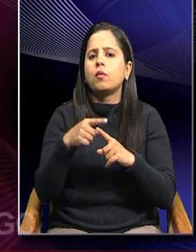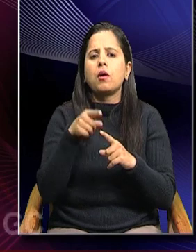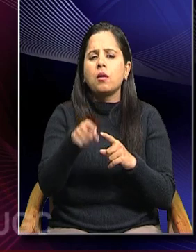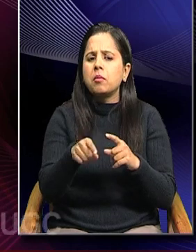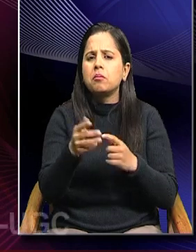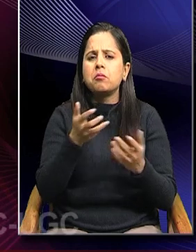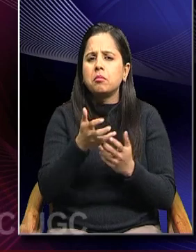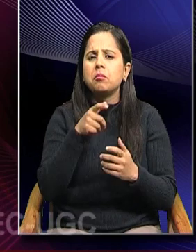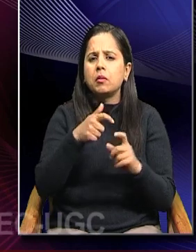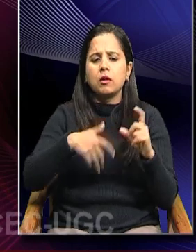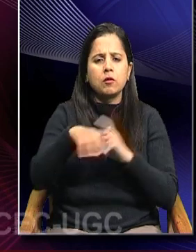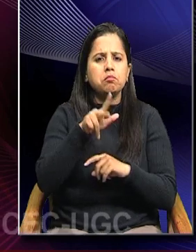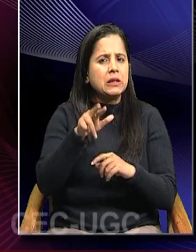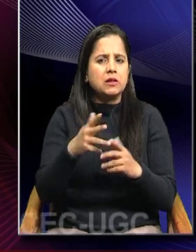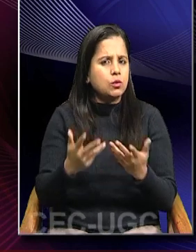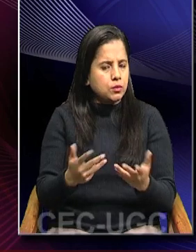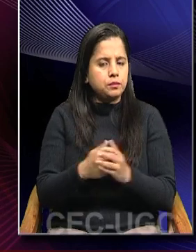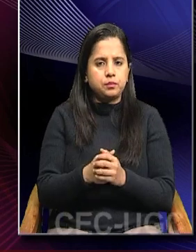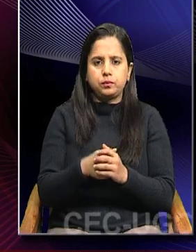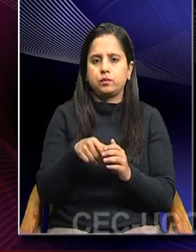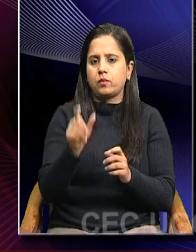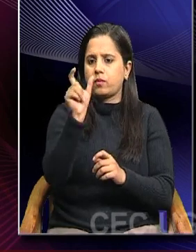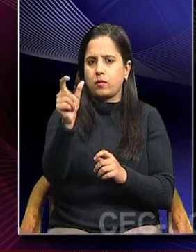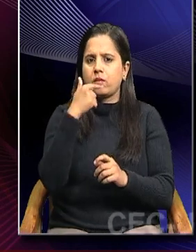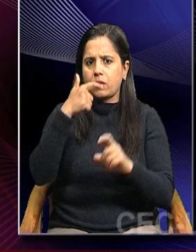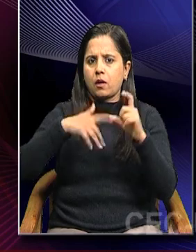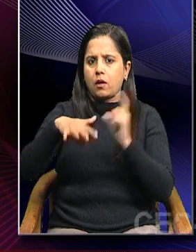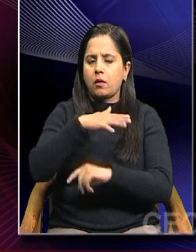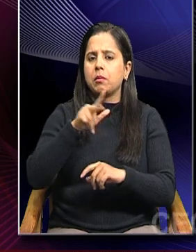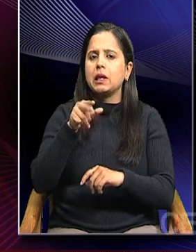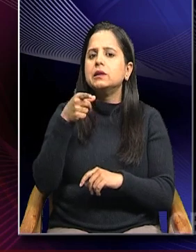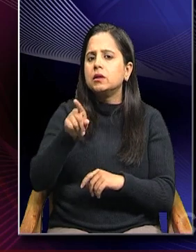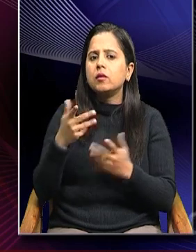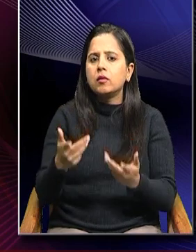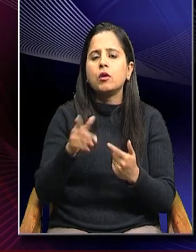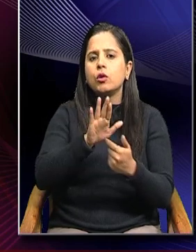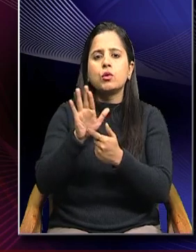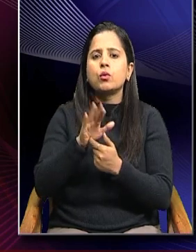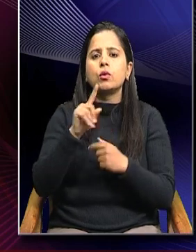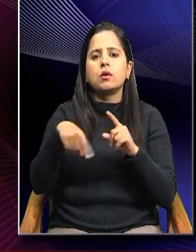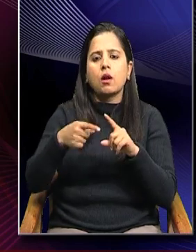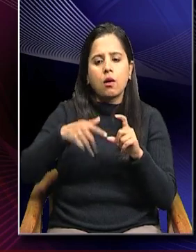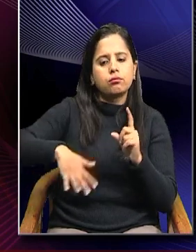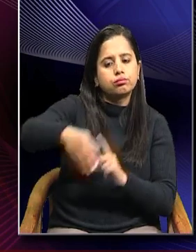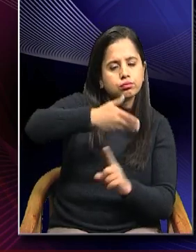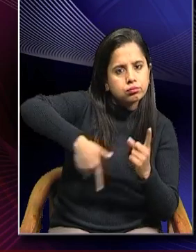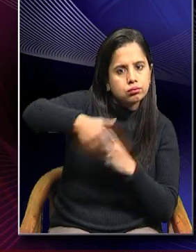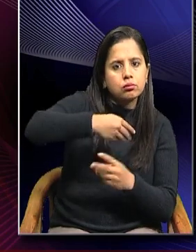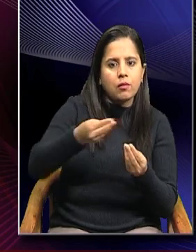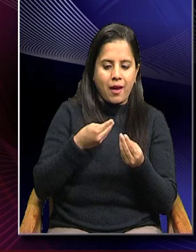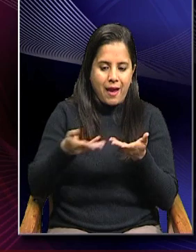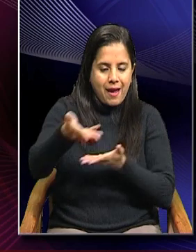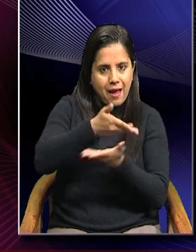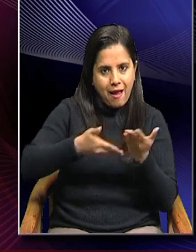exactly marketing environment is. As the term environment itself is indicating about the surrounding in which we